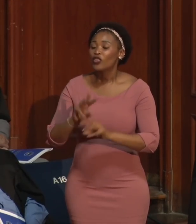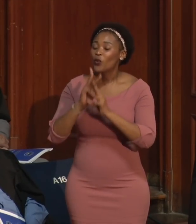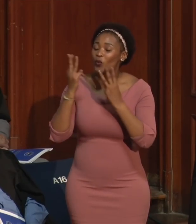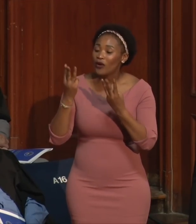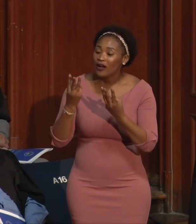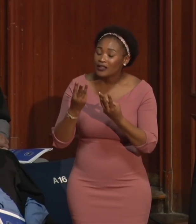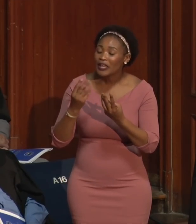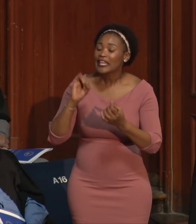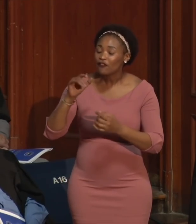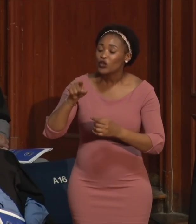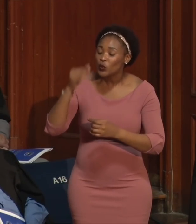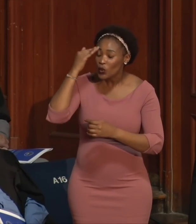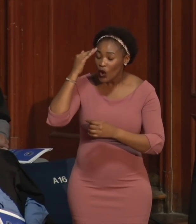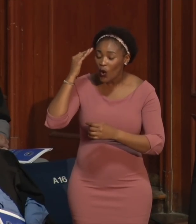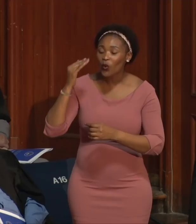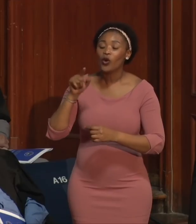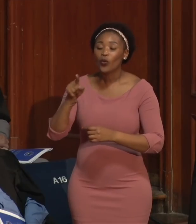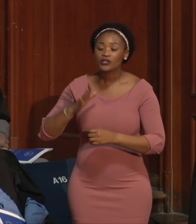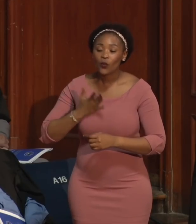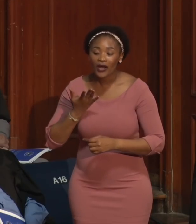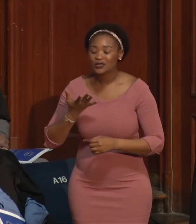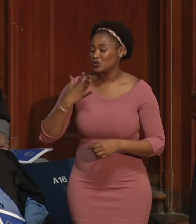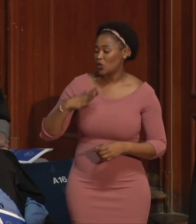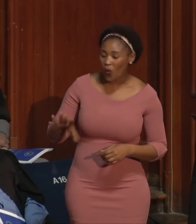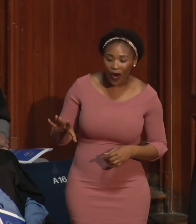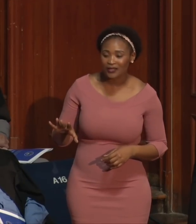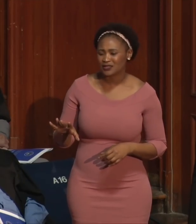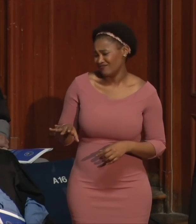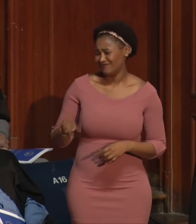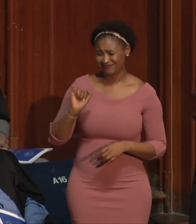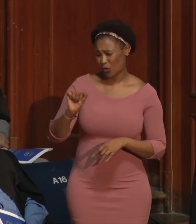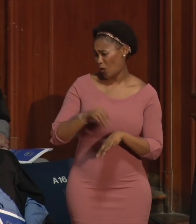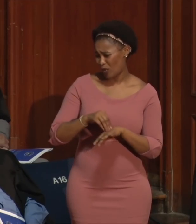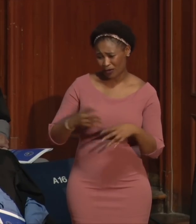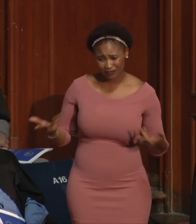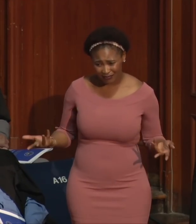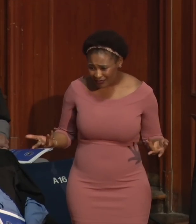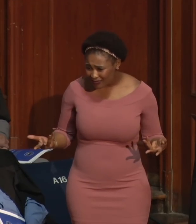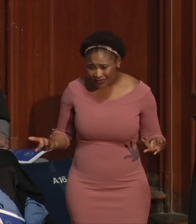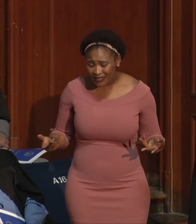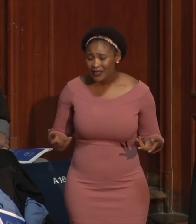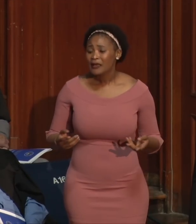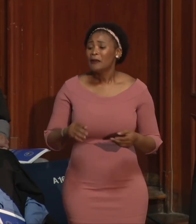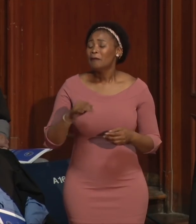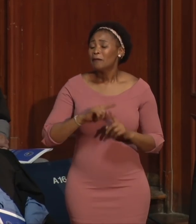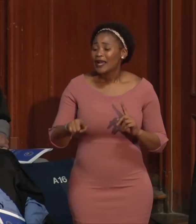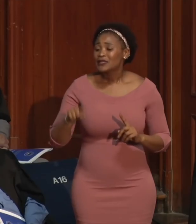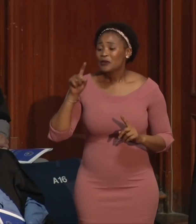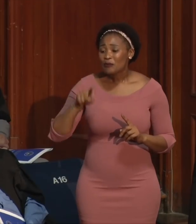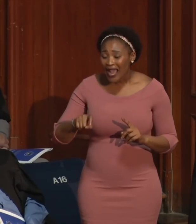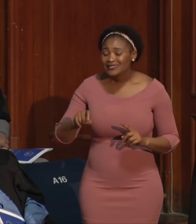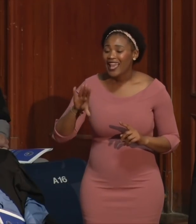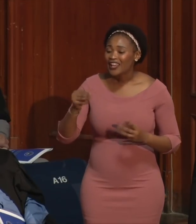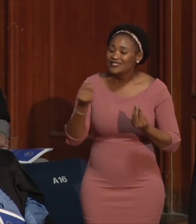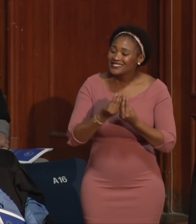are remains your problem. You have been armed with a brain and something incredibly powerful and God-given: